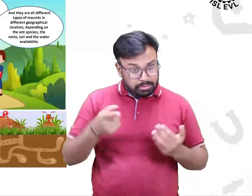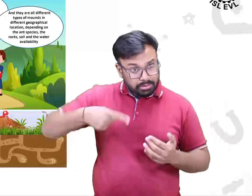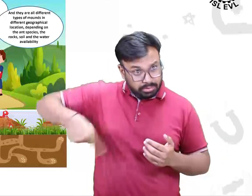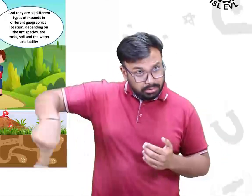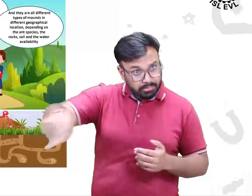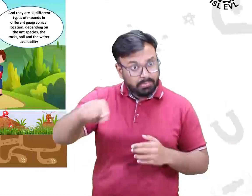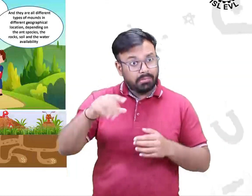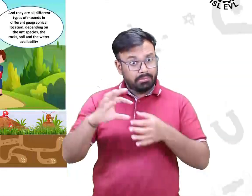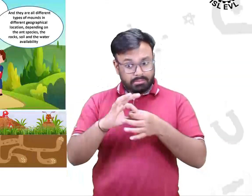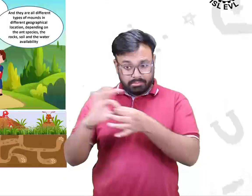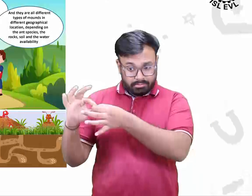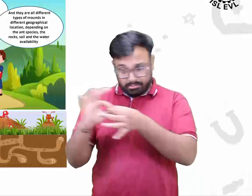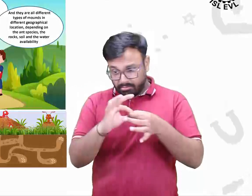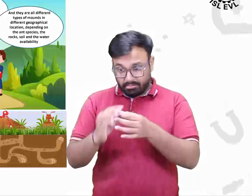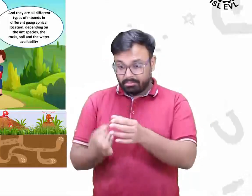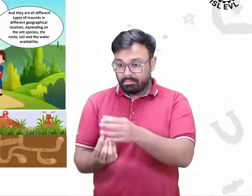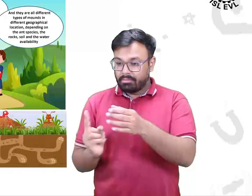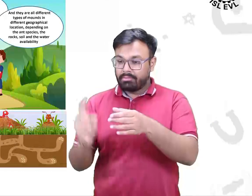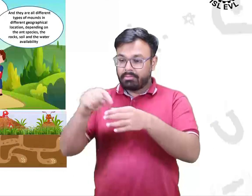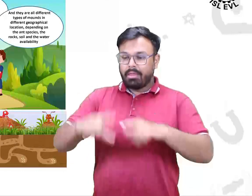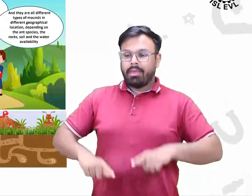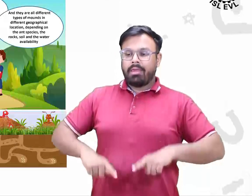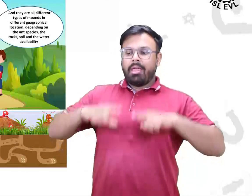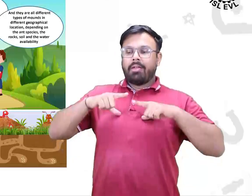the water availability.